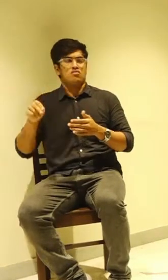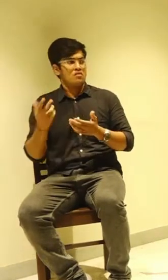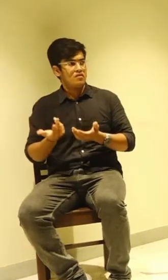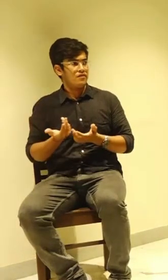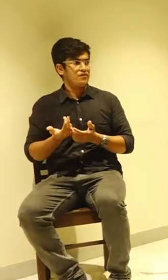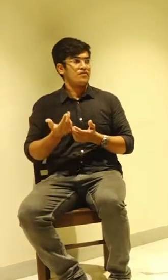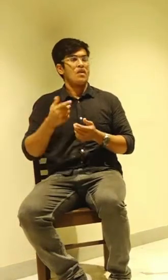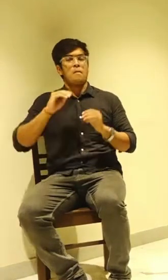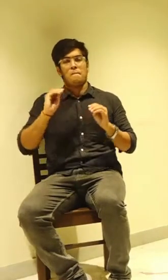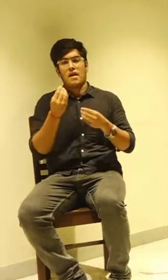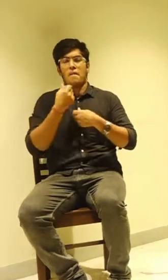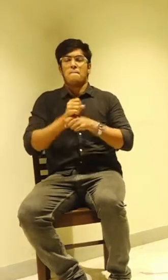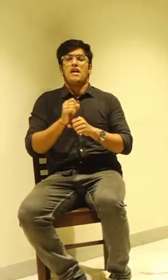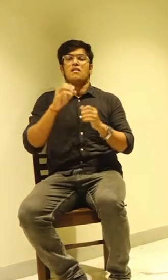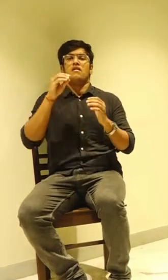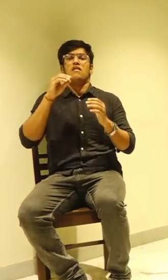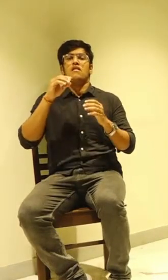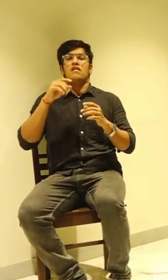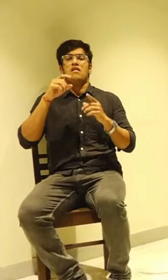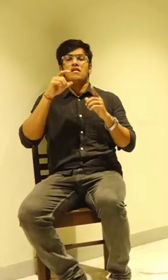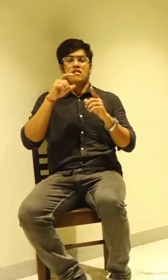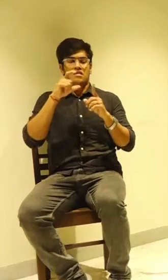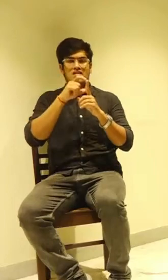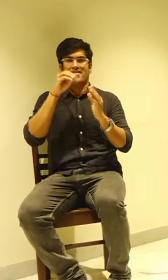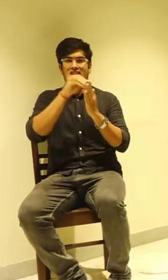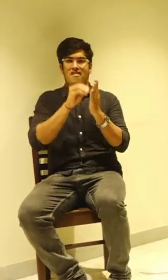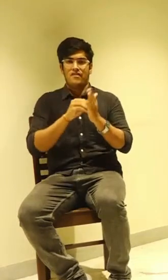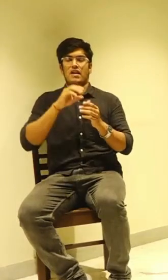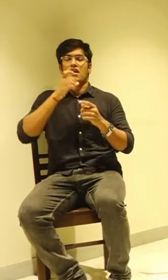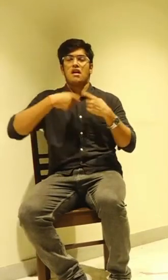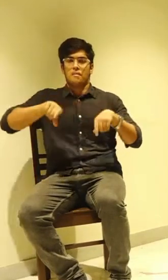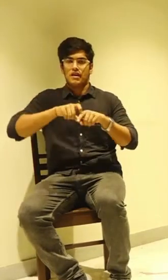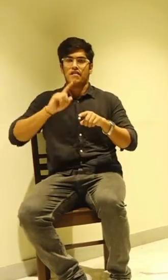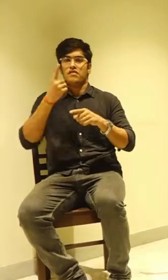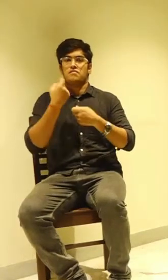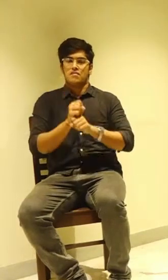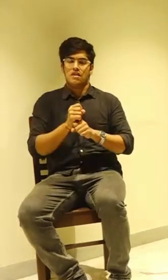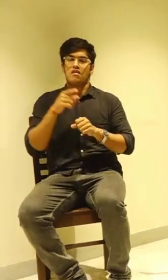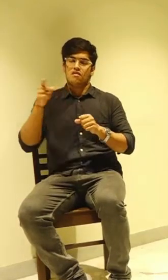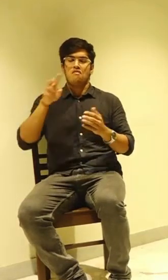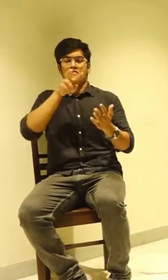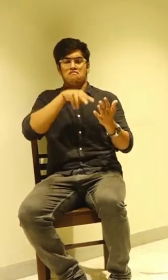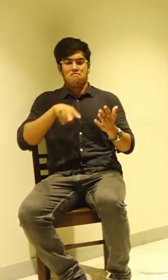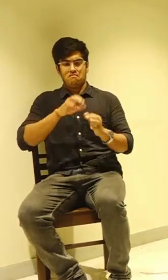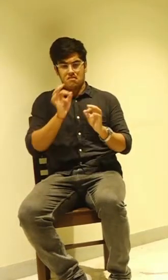drafting committee which will give us a working document, and then we'll debate, have an article-wise deliberation. It'll be easier, it'll be quicker.